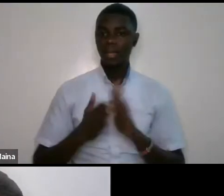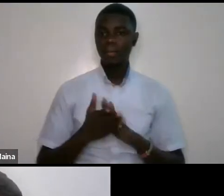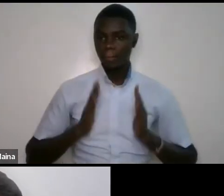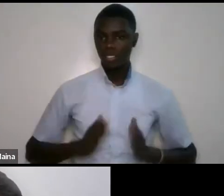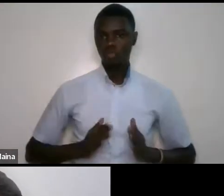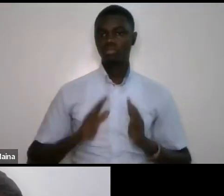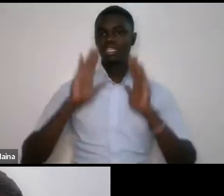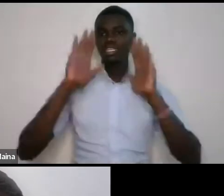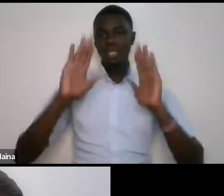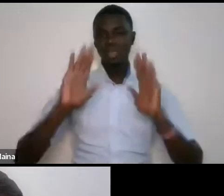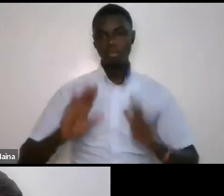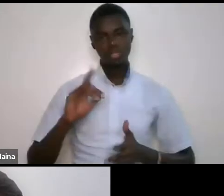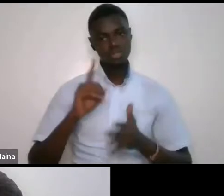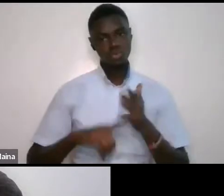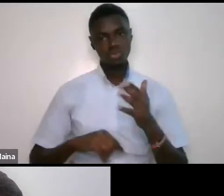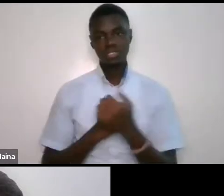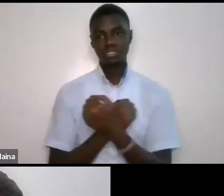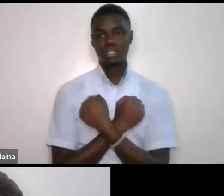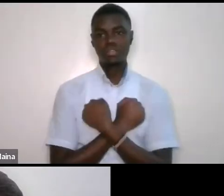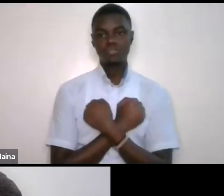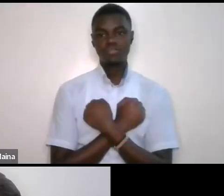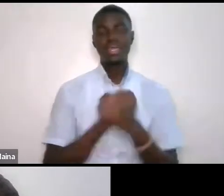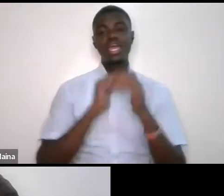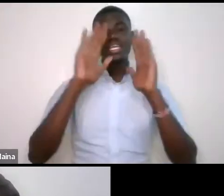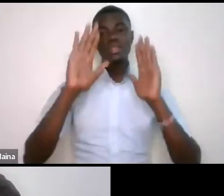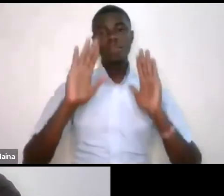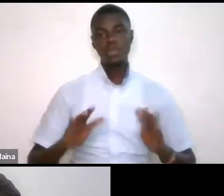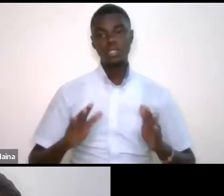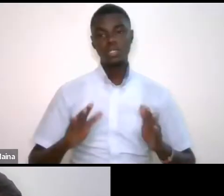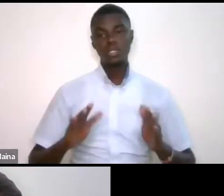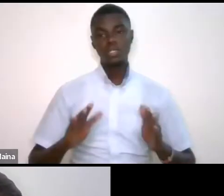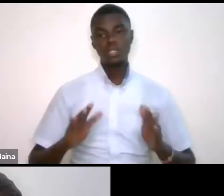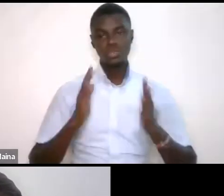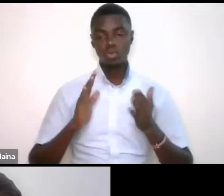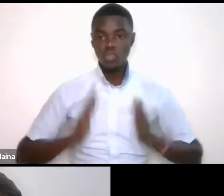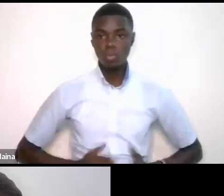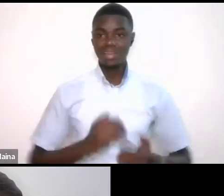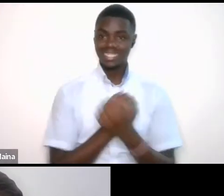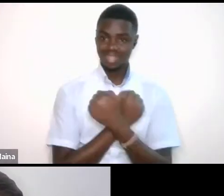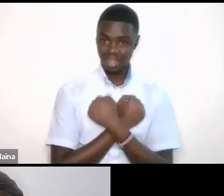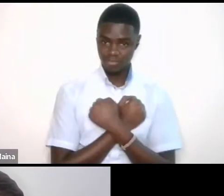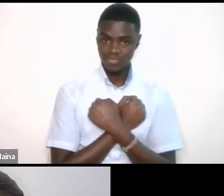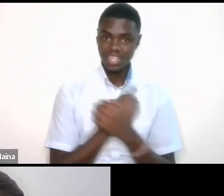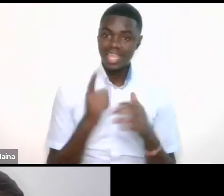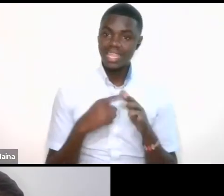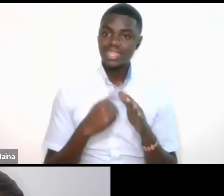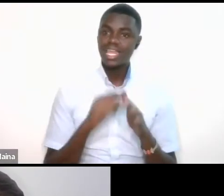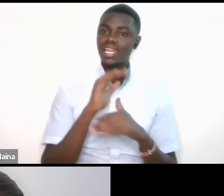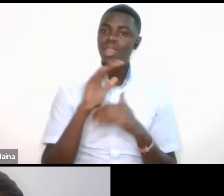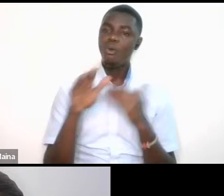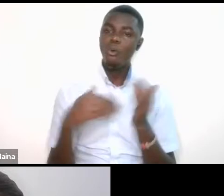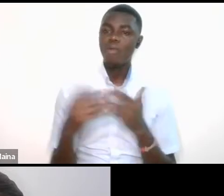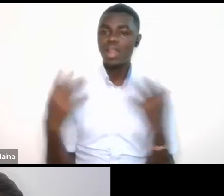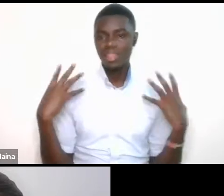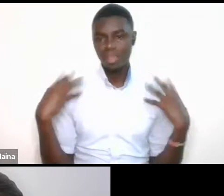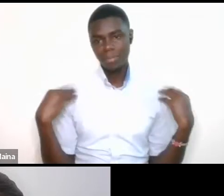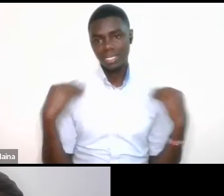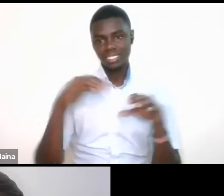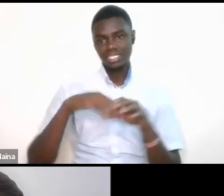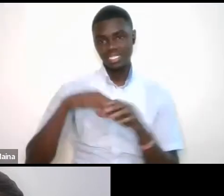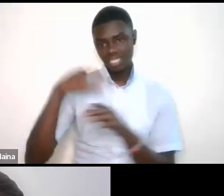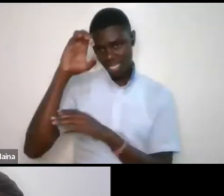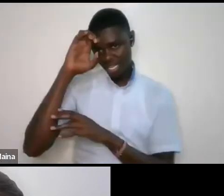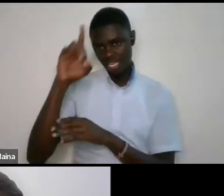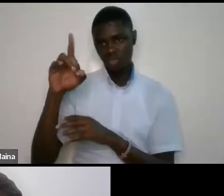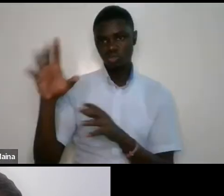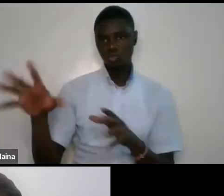And if the essence of being human is love, then every practice in education will embrace